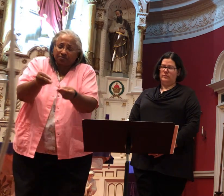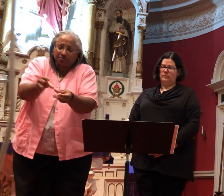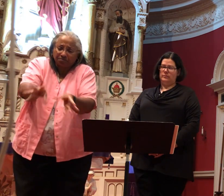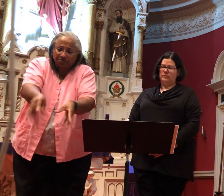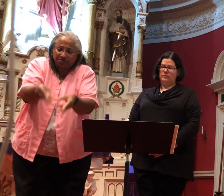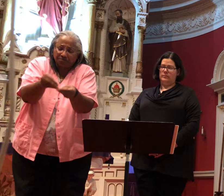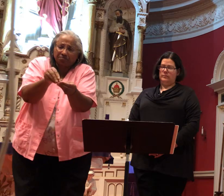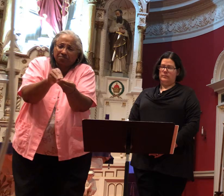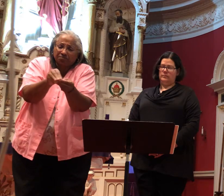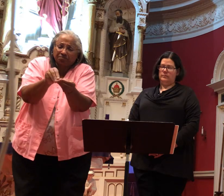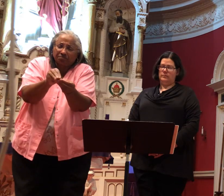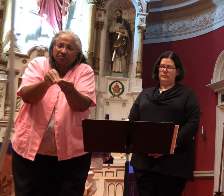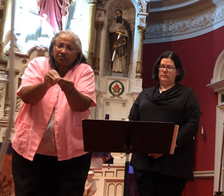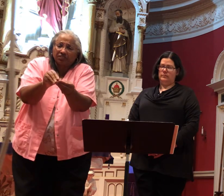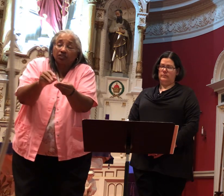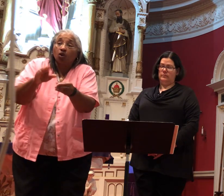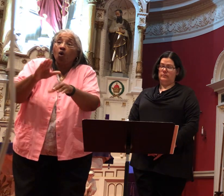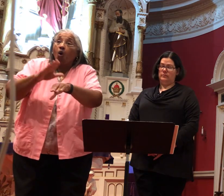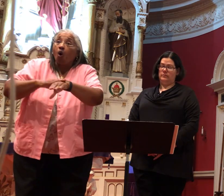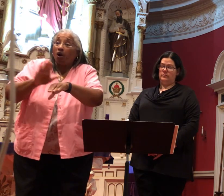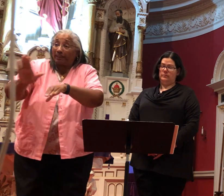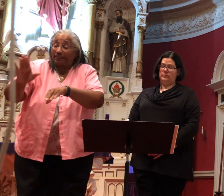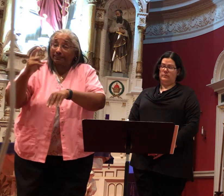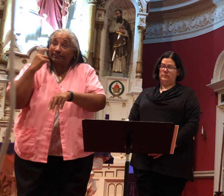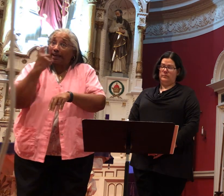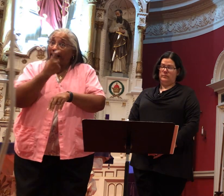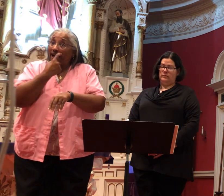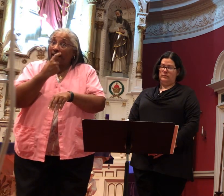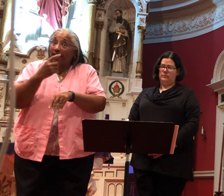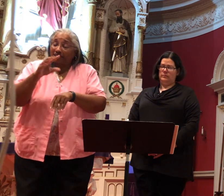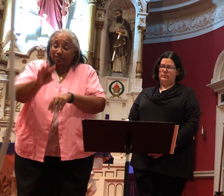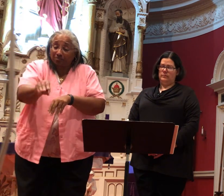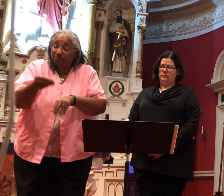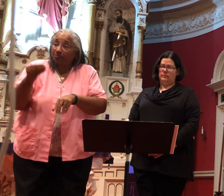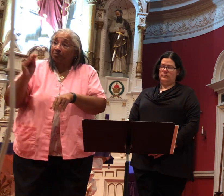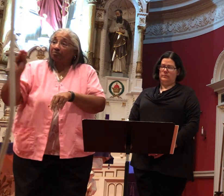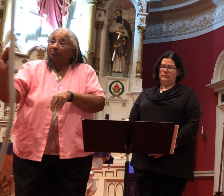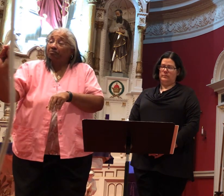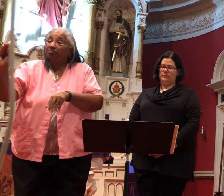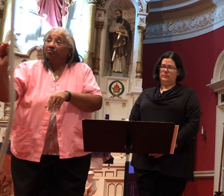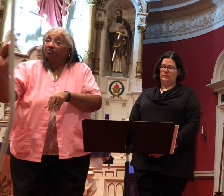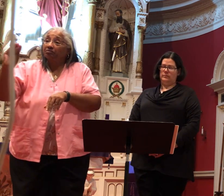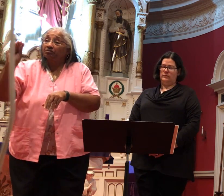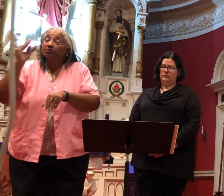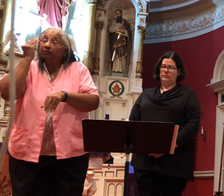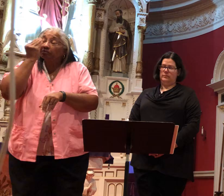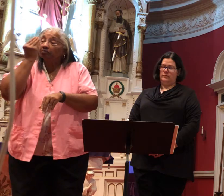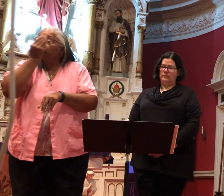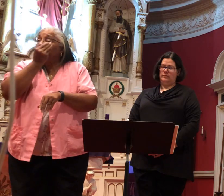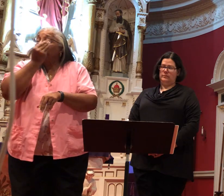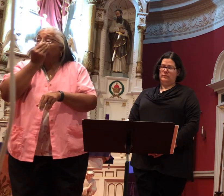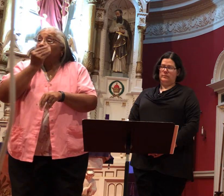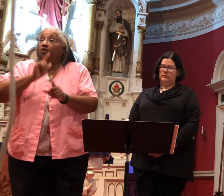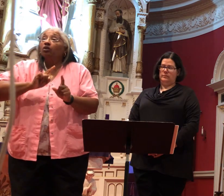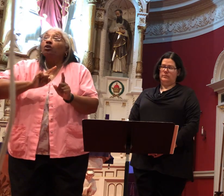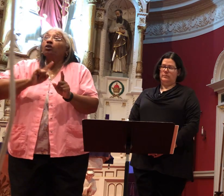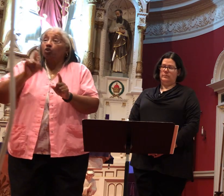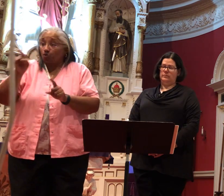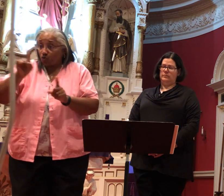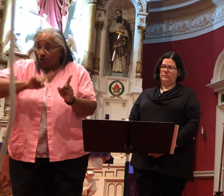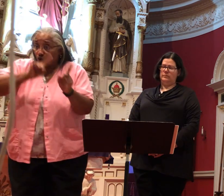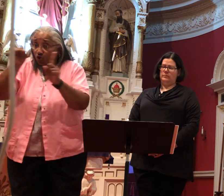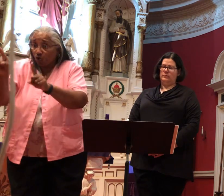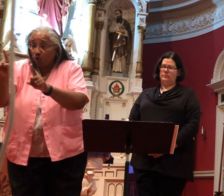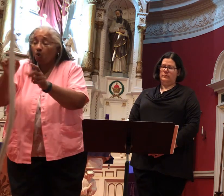the clay on his eyes and said to him, "Go wash in the pool of Siloam," which